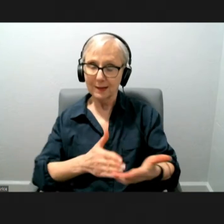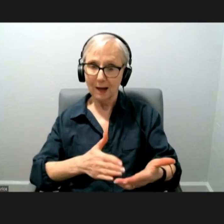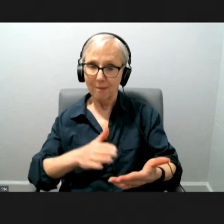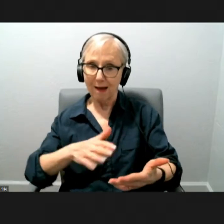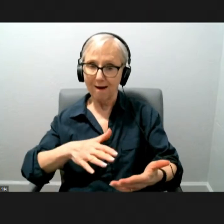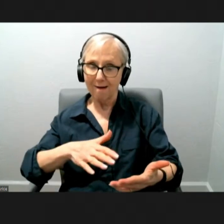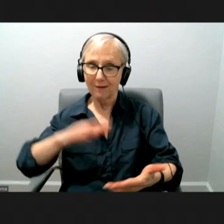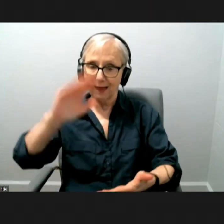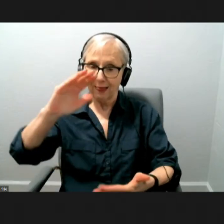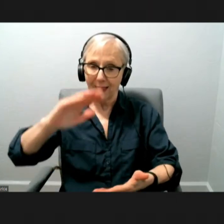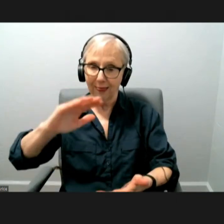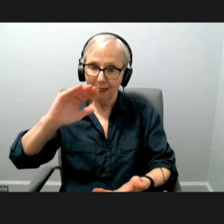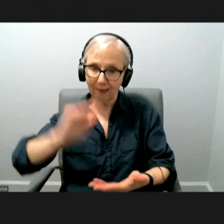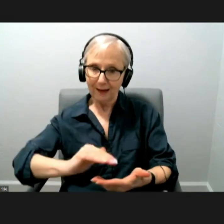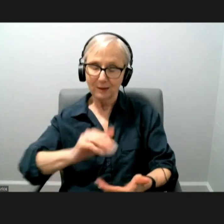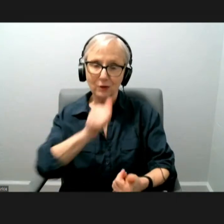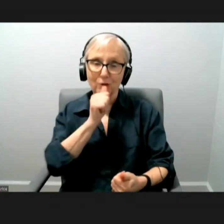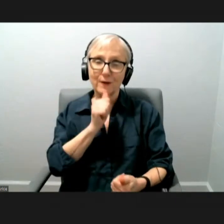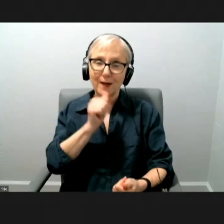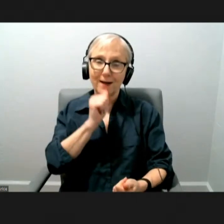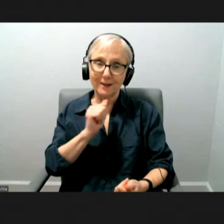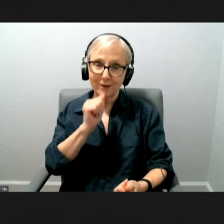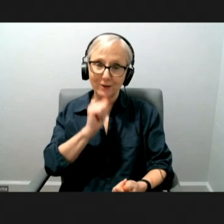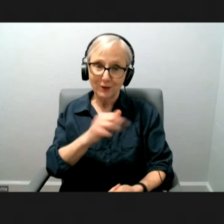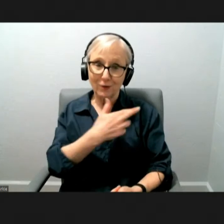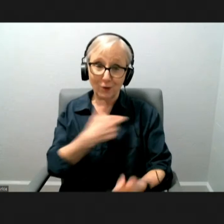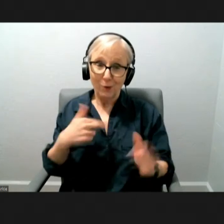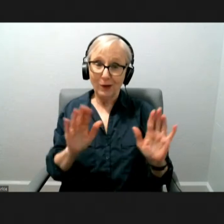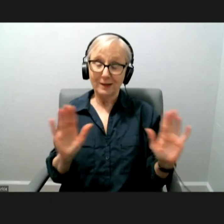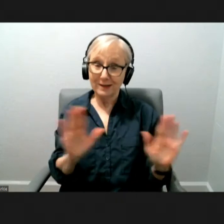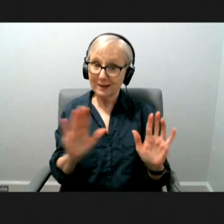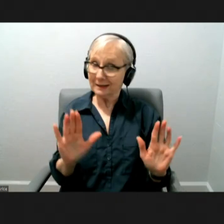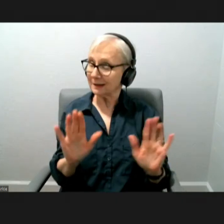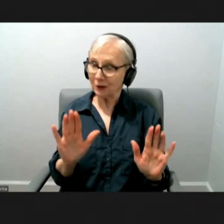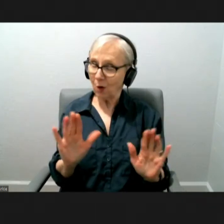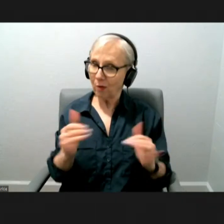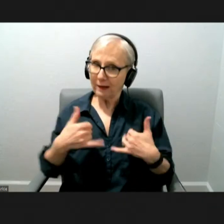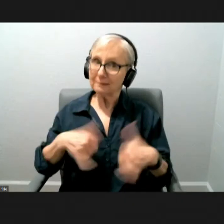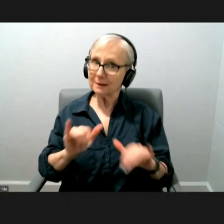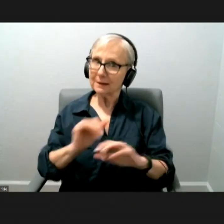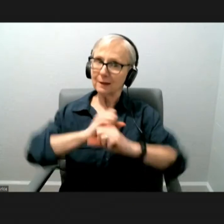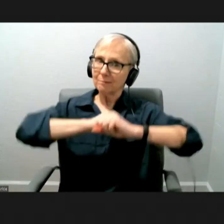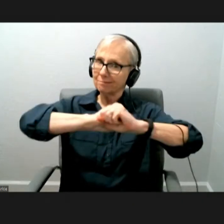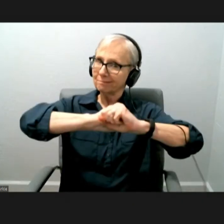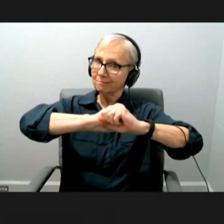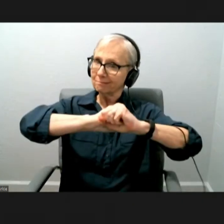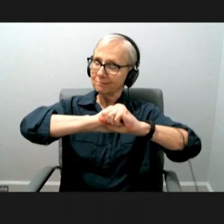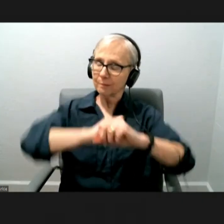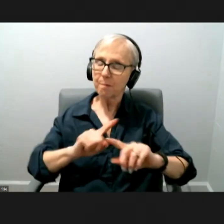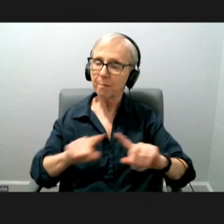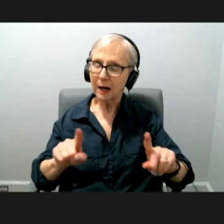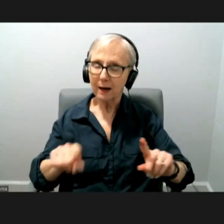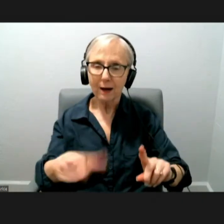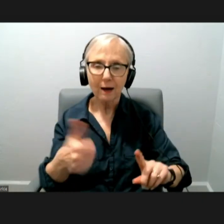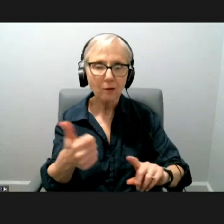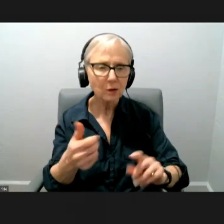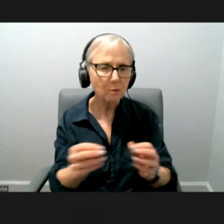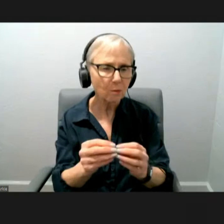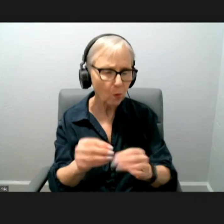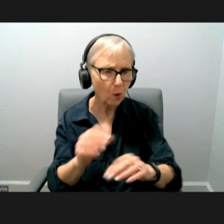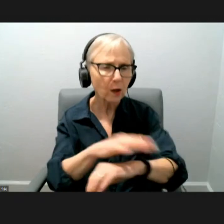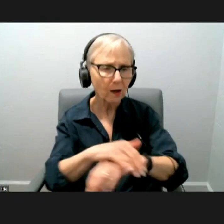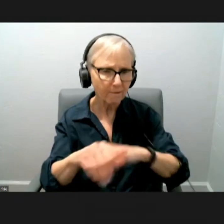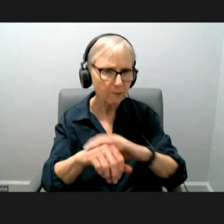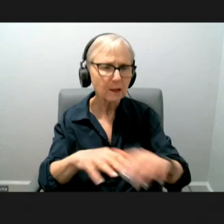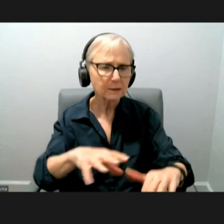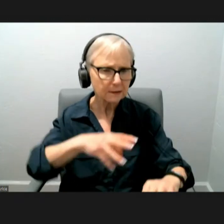for any risk and will take extreme measures of protection, and others are more comfortable with taking on more risk. So